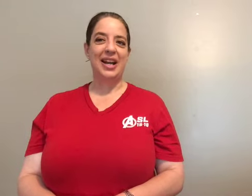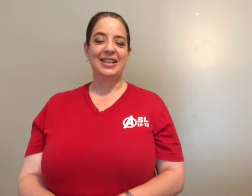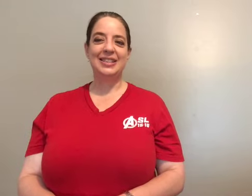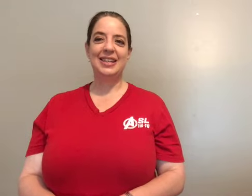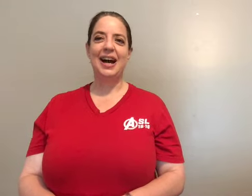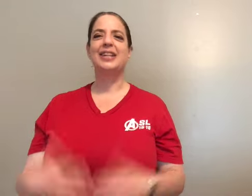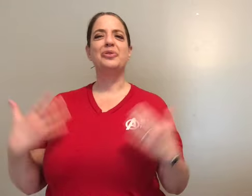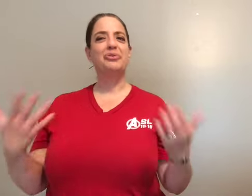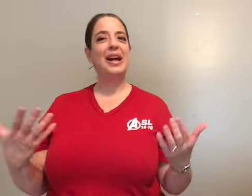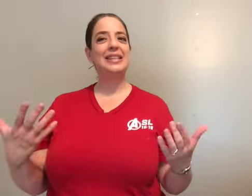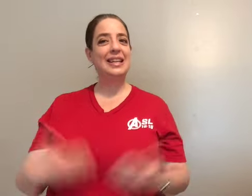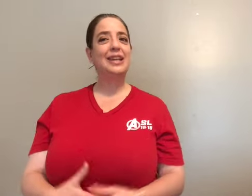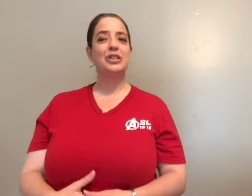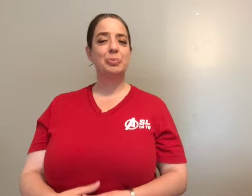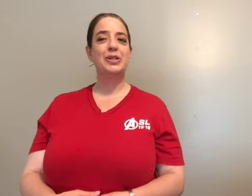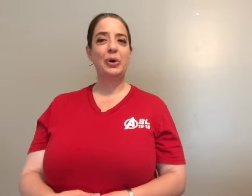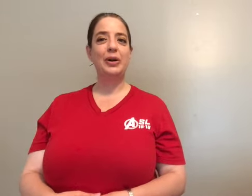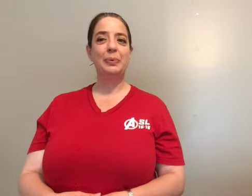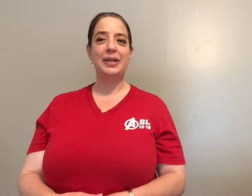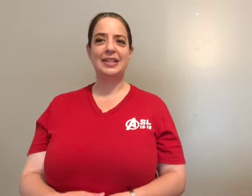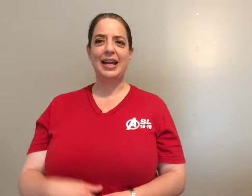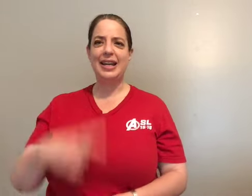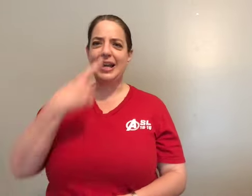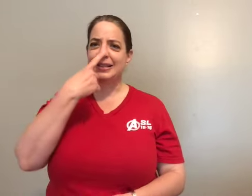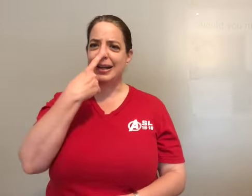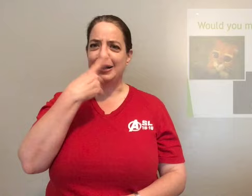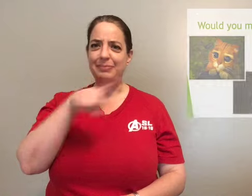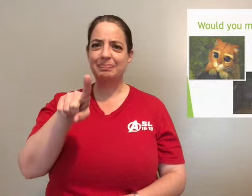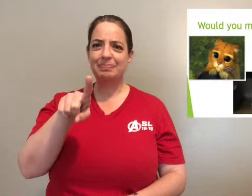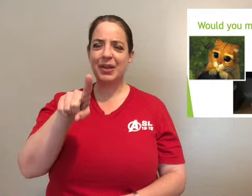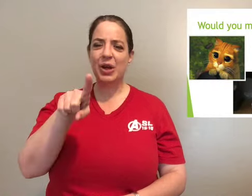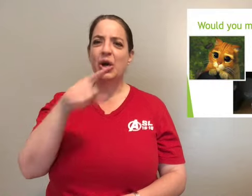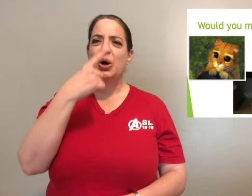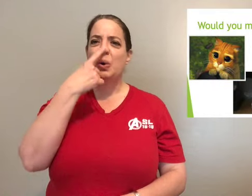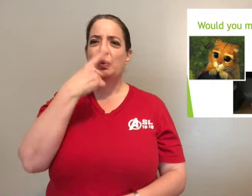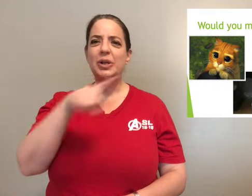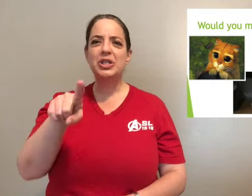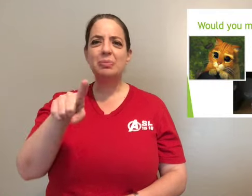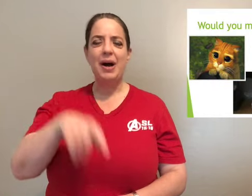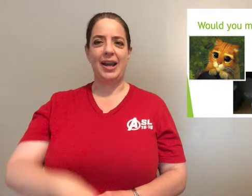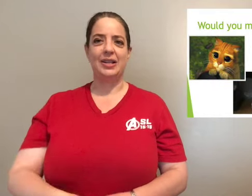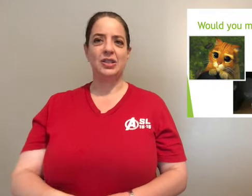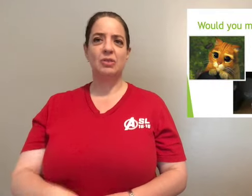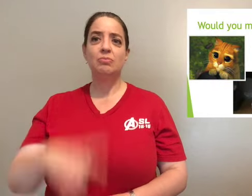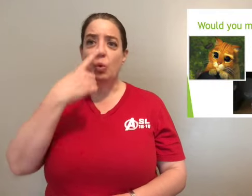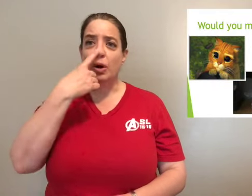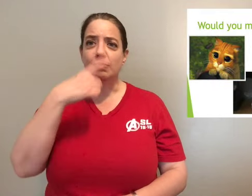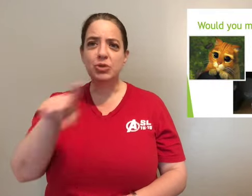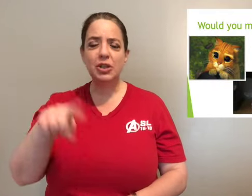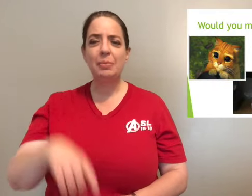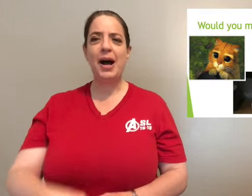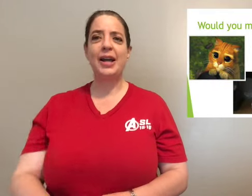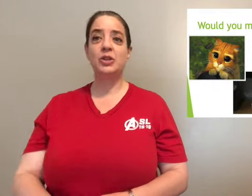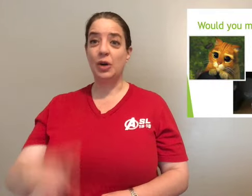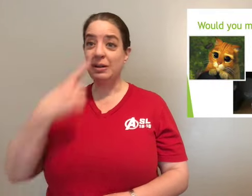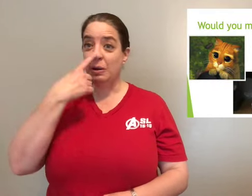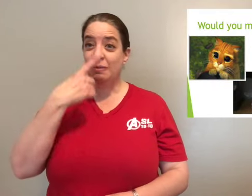phrase. It's a phrase in English, but it's only one sign in ASL. Would you mind? Or do you mind? Or